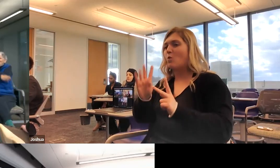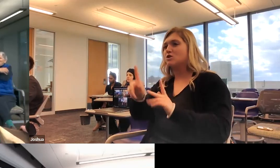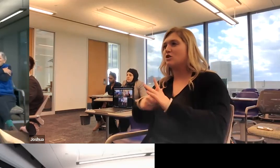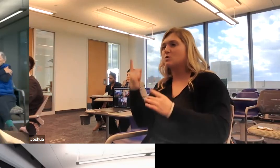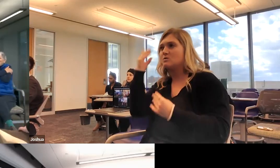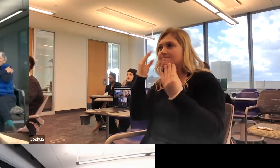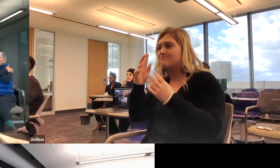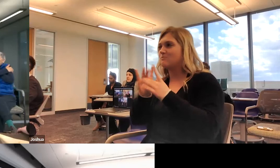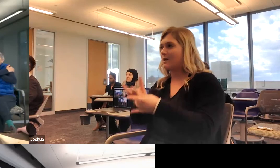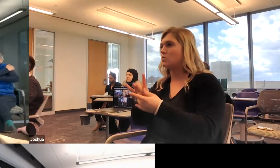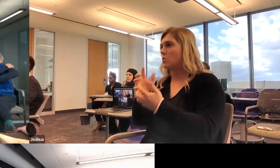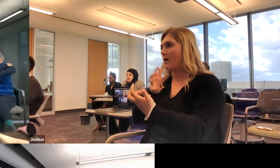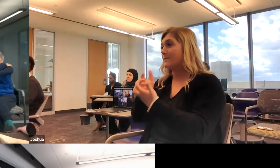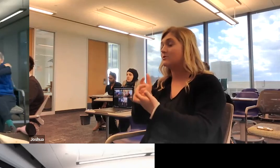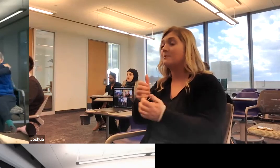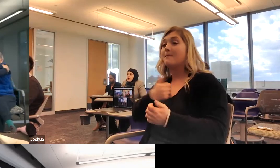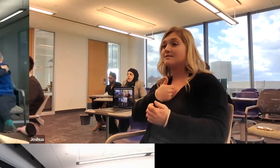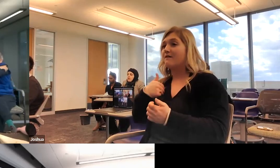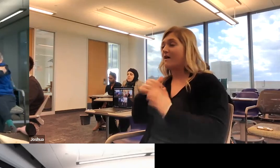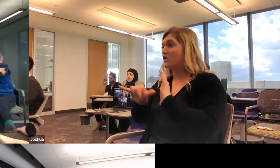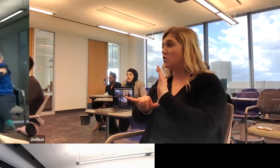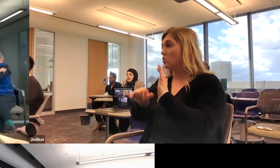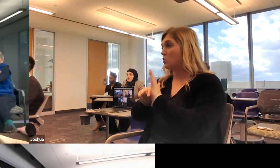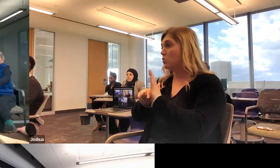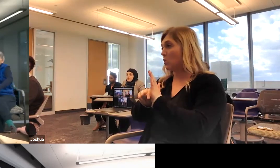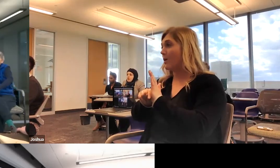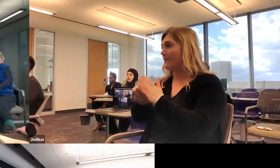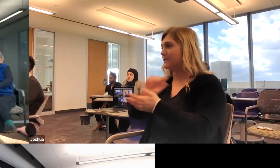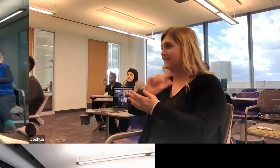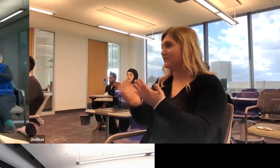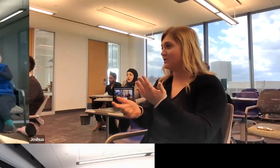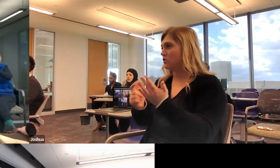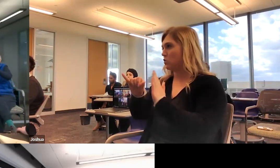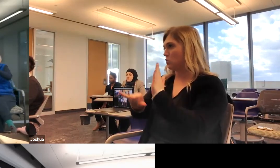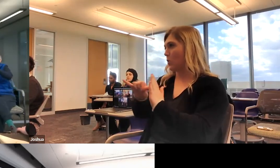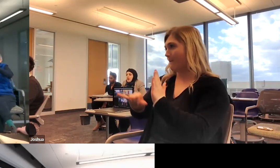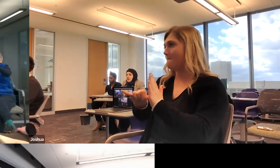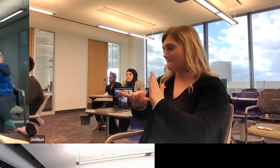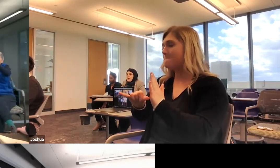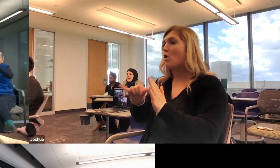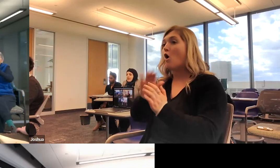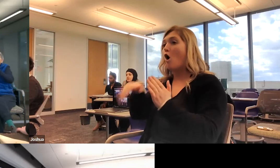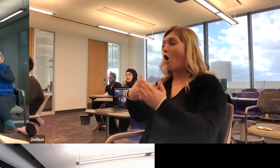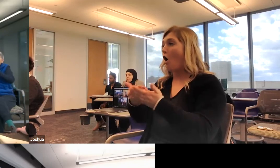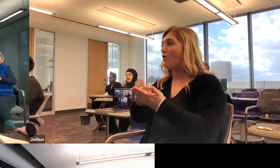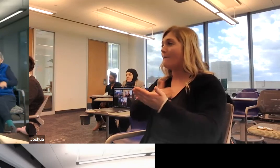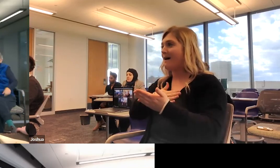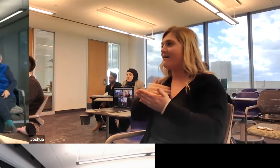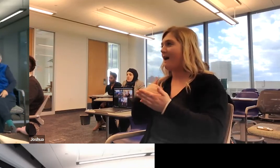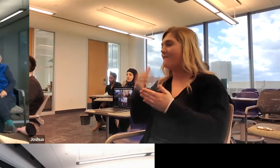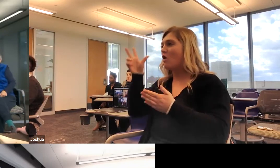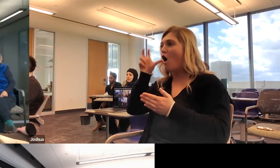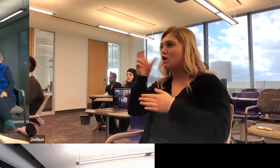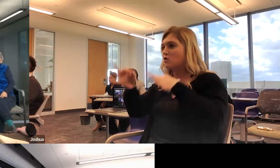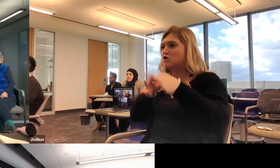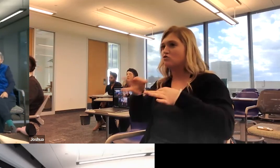have a YouTube series, for example, in which all of my YouTube videos are audio described and closed caption,